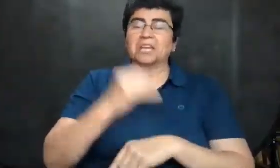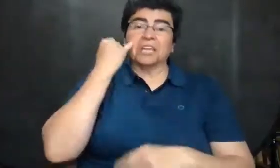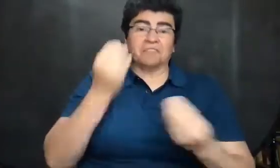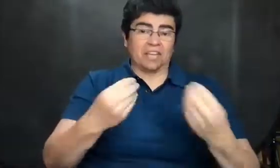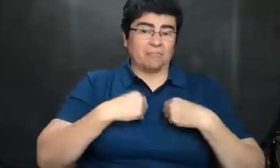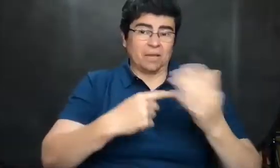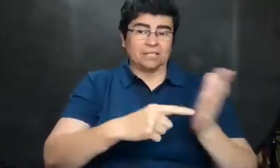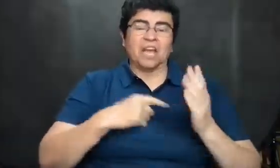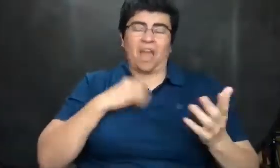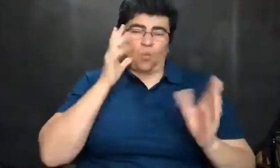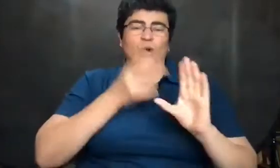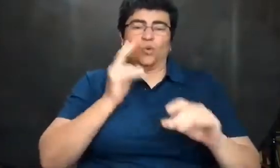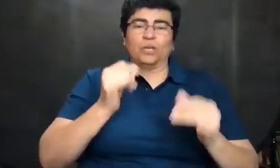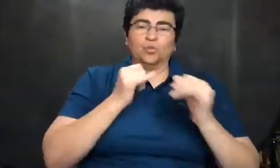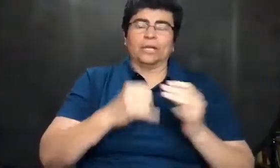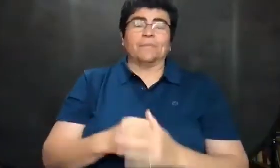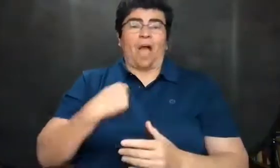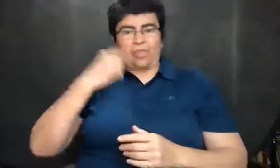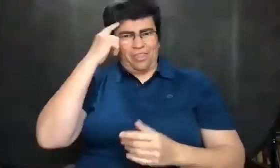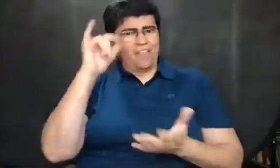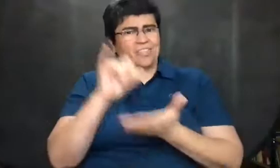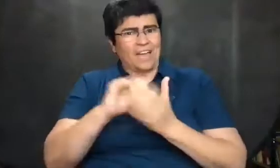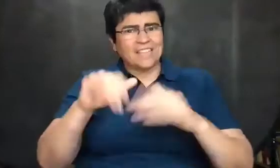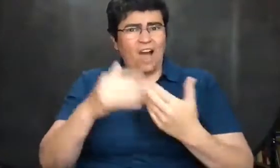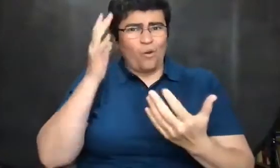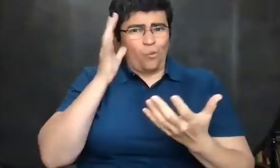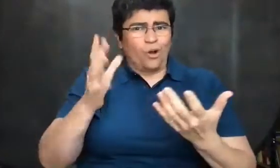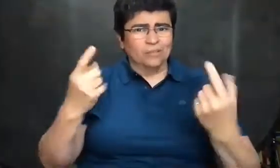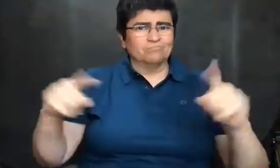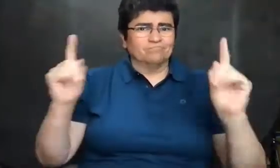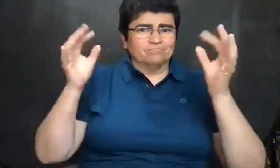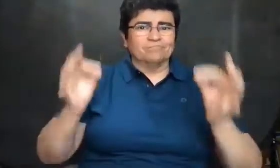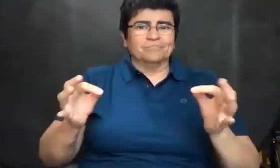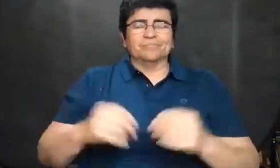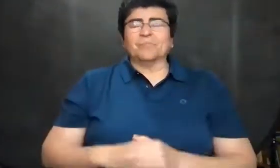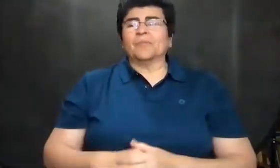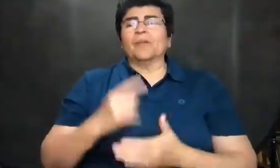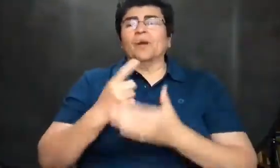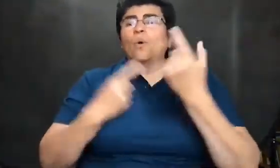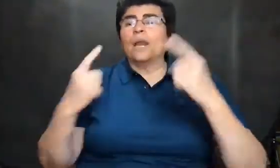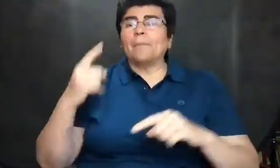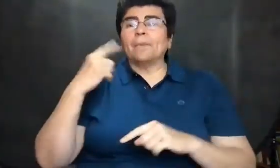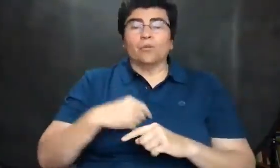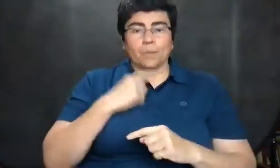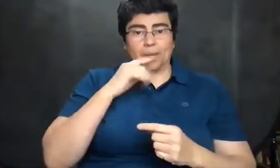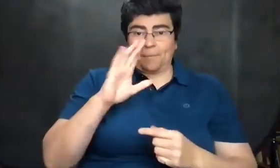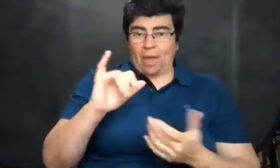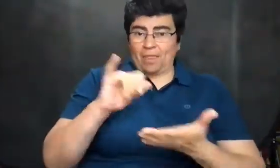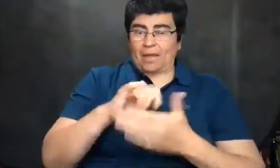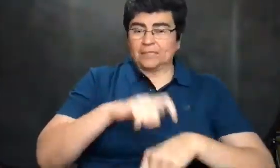really thought that that's the way it was going to be, And what happened for me is this. By now, I'm driving a van. I've got a